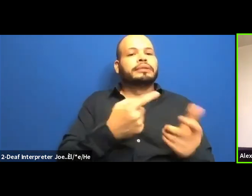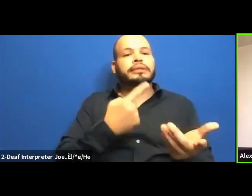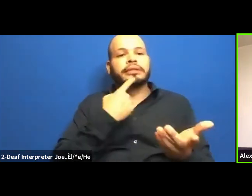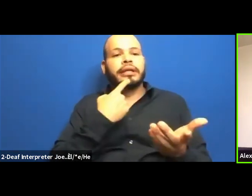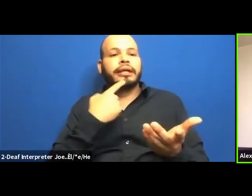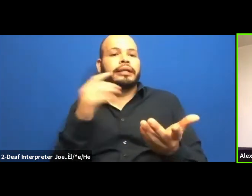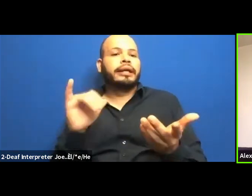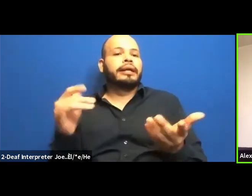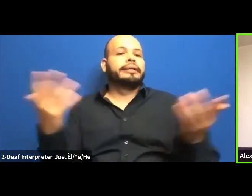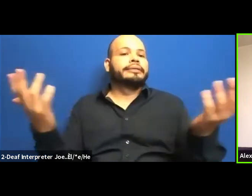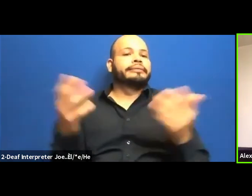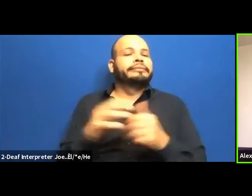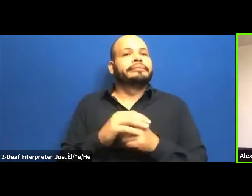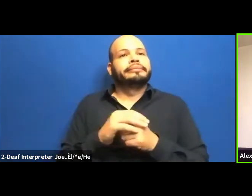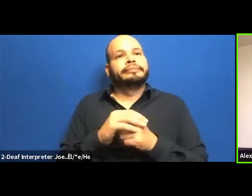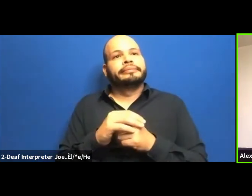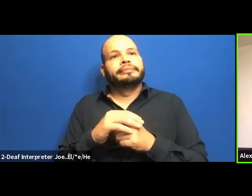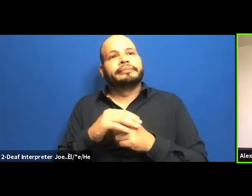relationships with our young people.